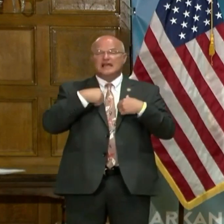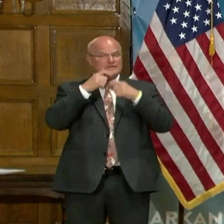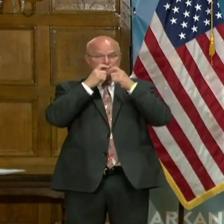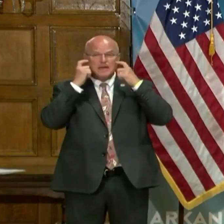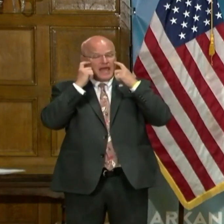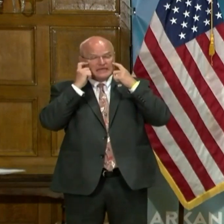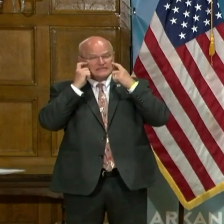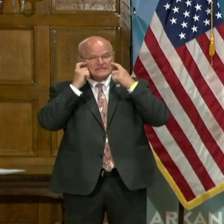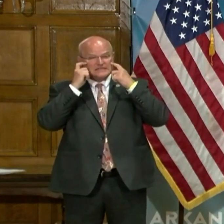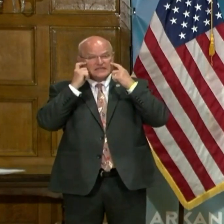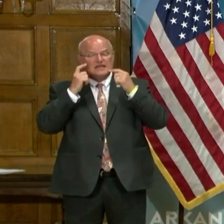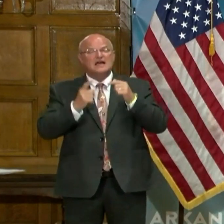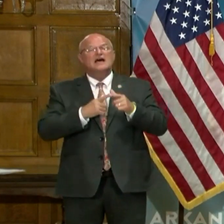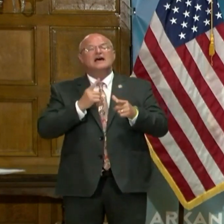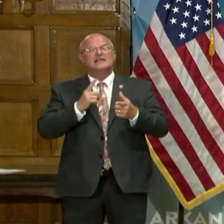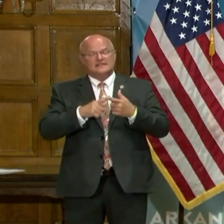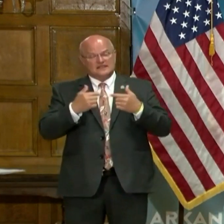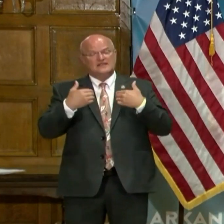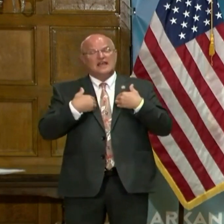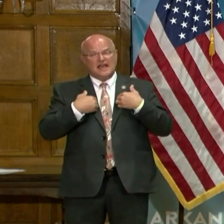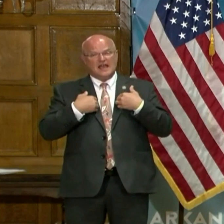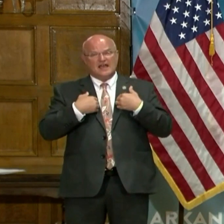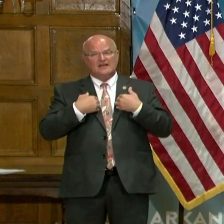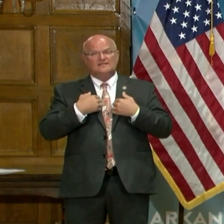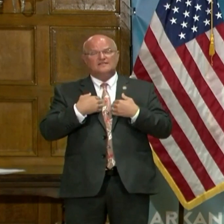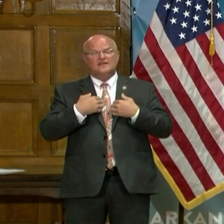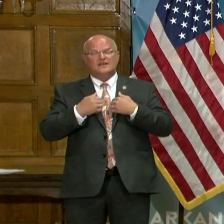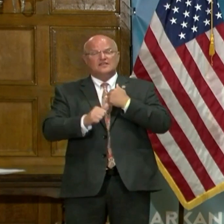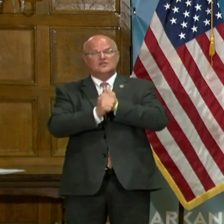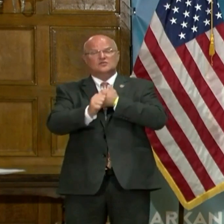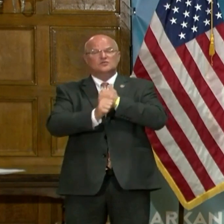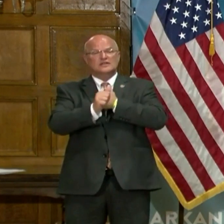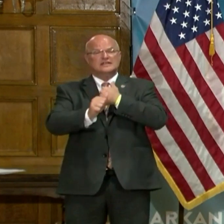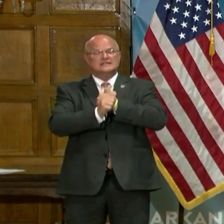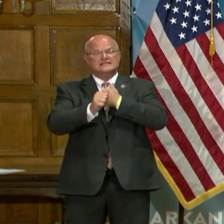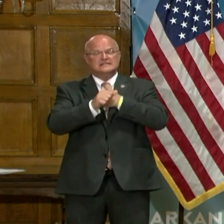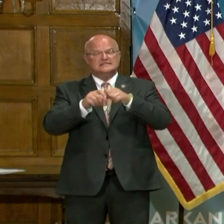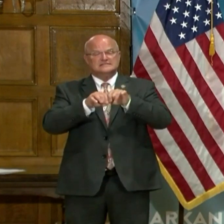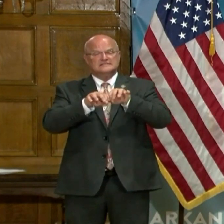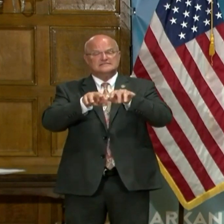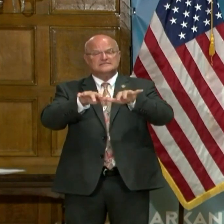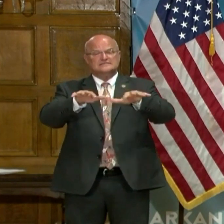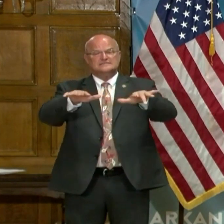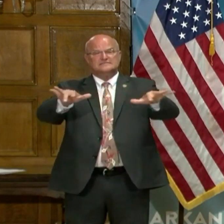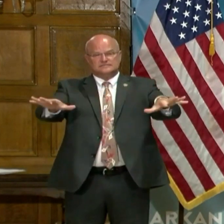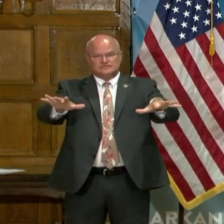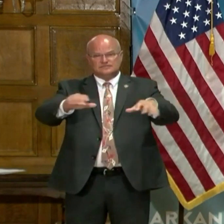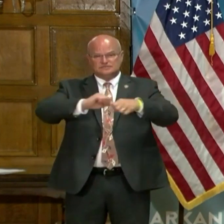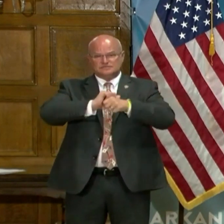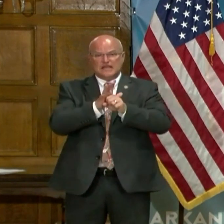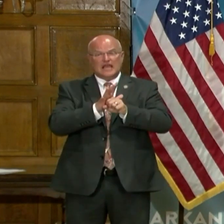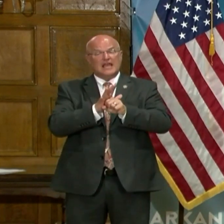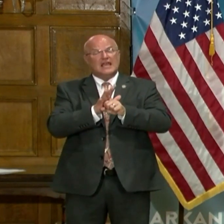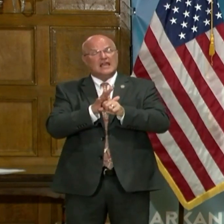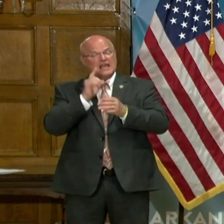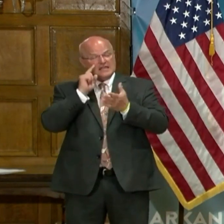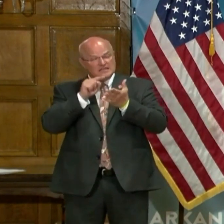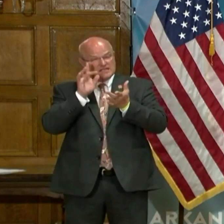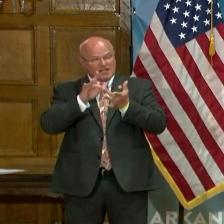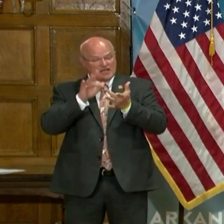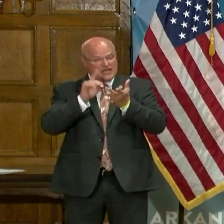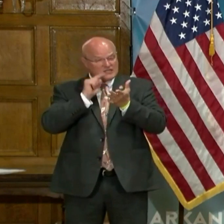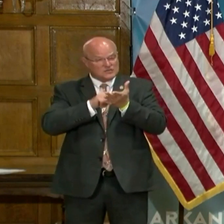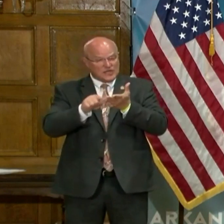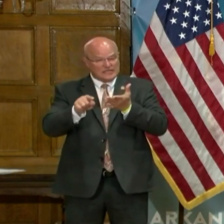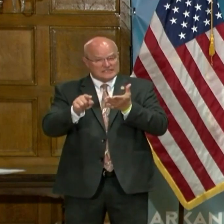wearing masks, then there is the risk of spread of COVID-19. And contact tracing in that setting would be very challenging because people may